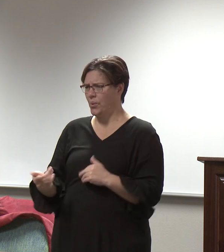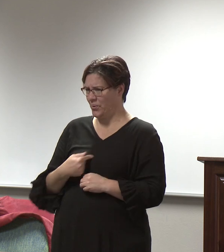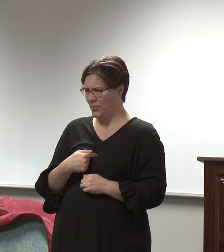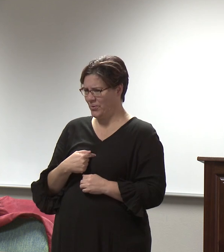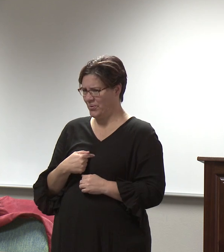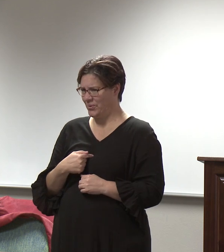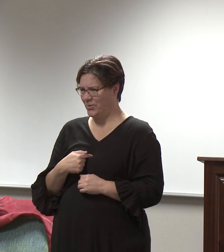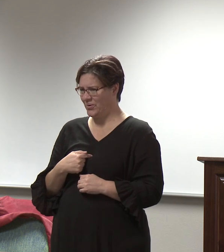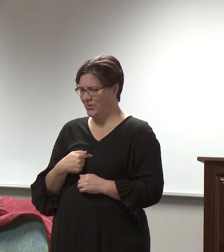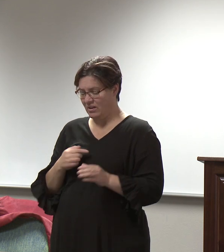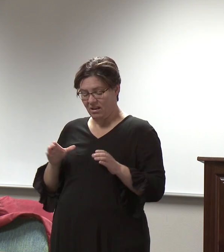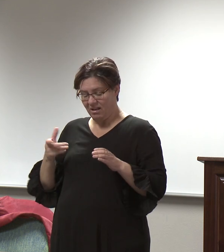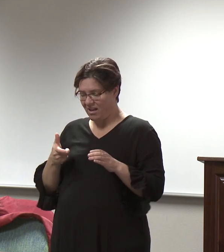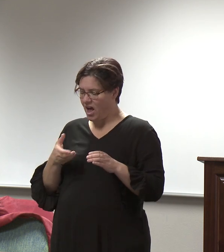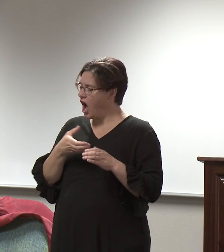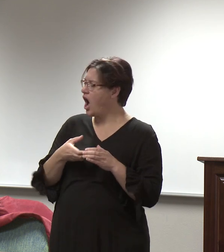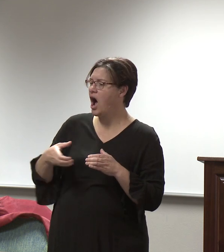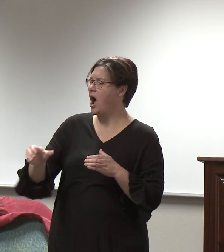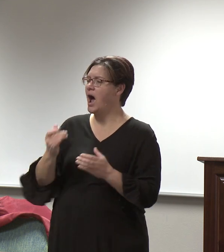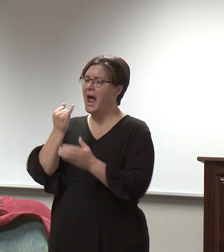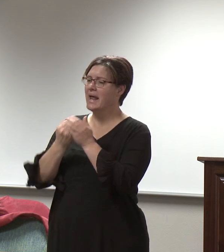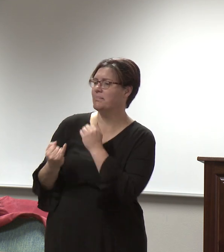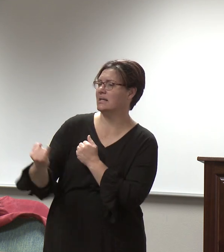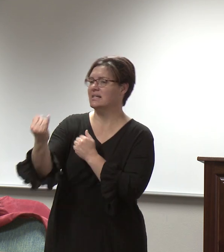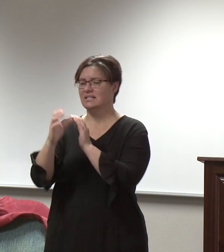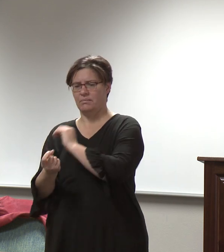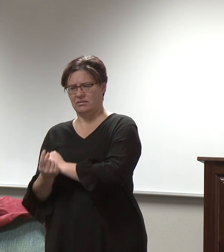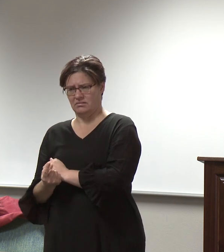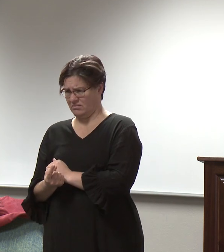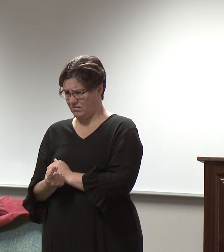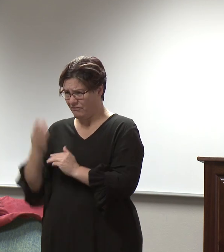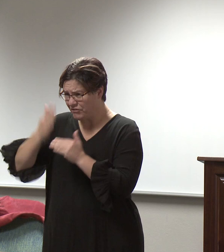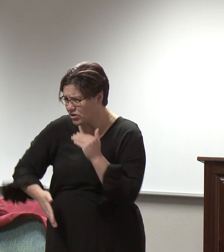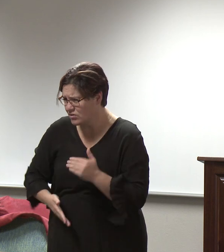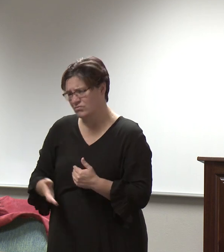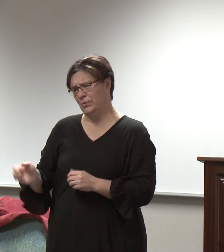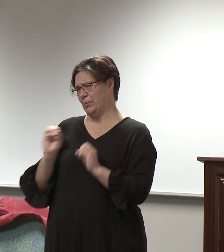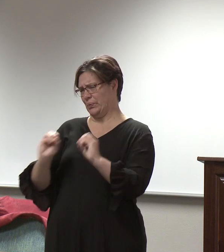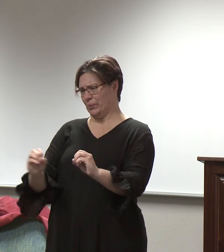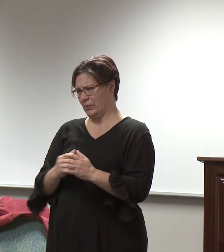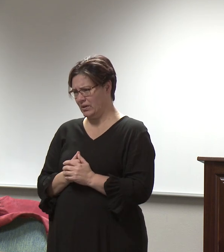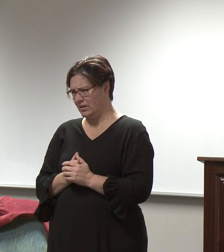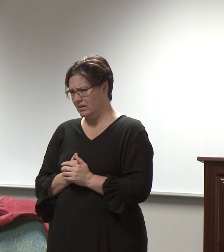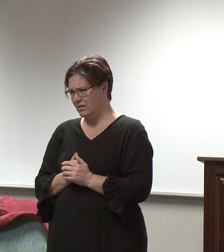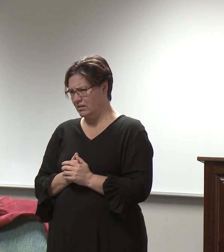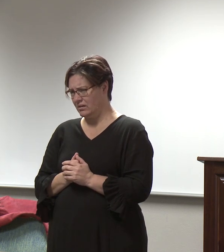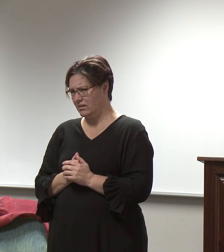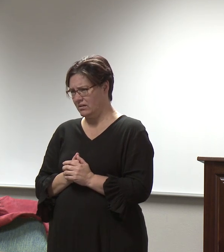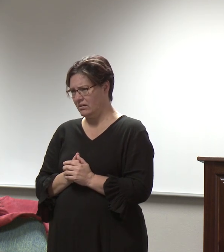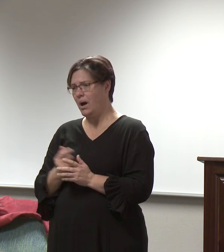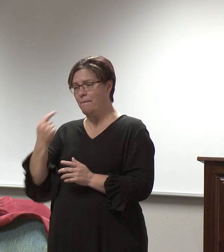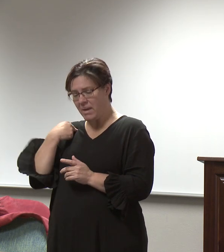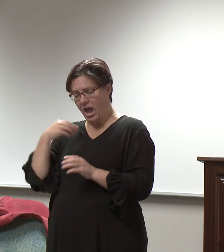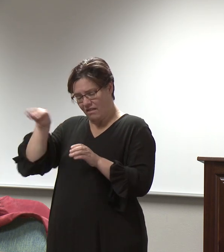that colonialism was over with the independences. It was not over. I was, in a sense, a member of the